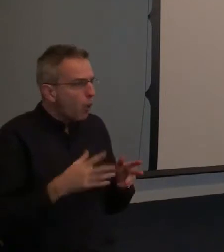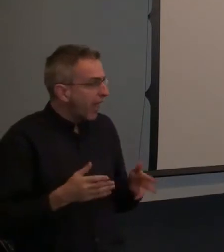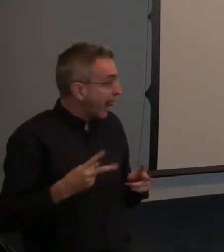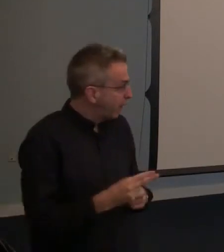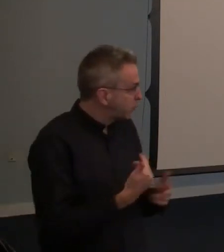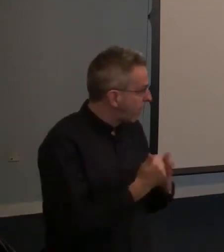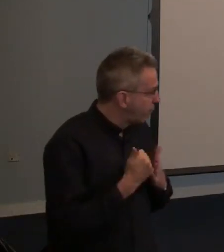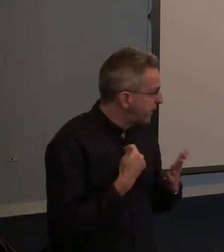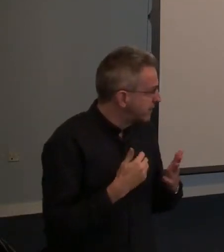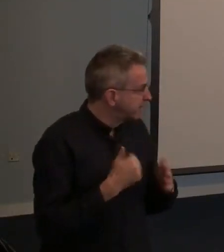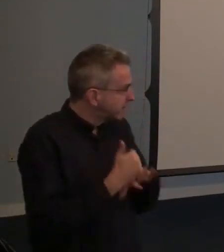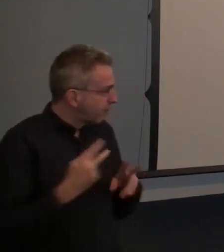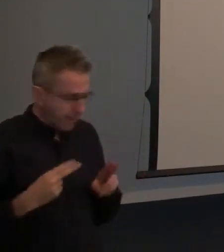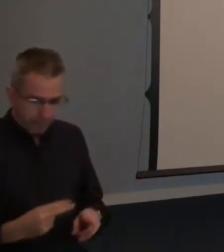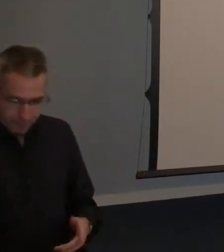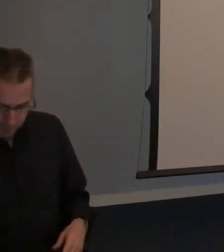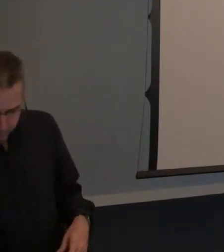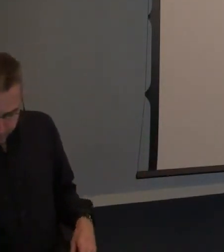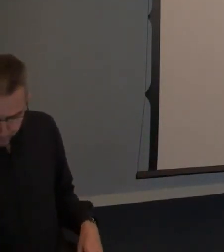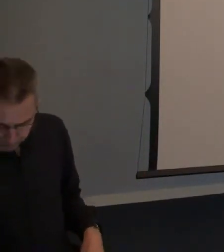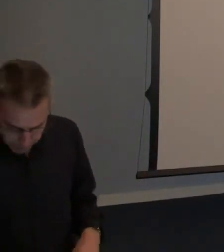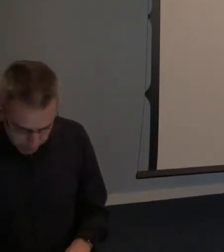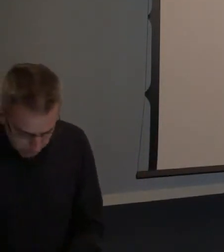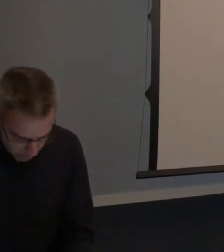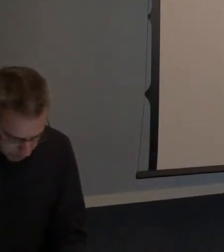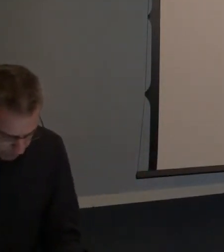no knowledge of deaf history or deaf culture. So can someone help me technically to set this up?